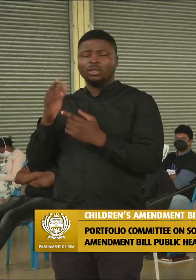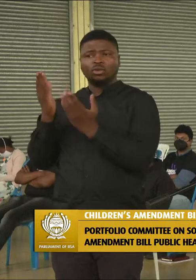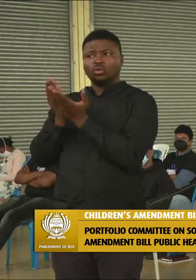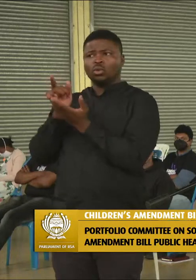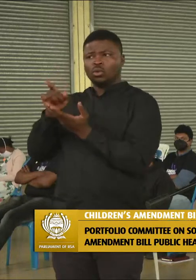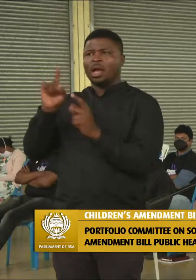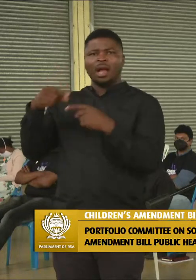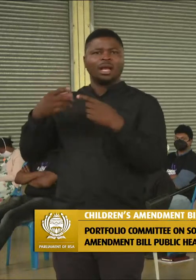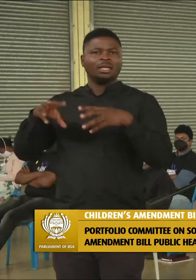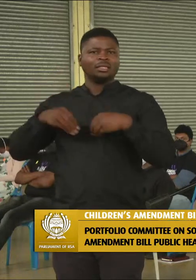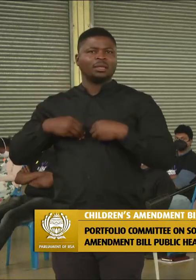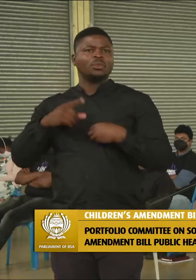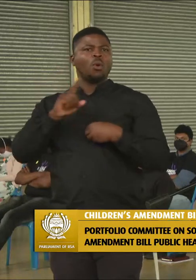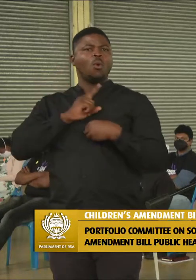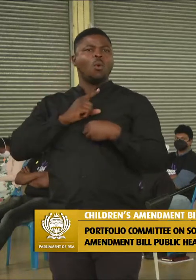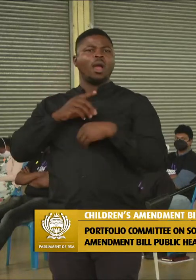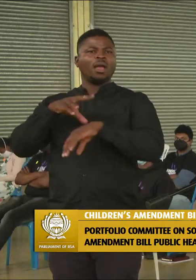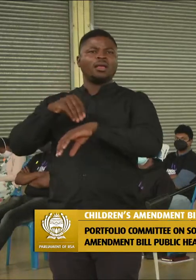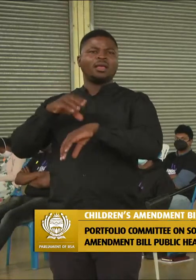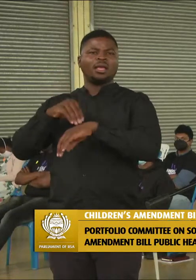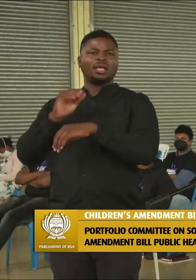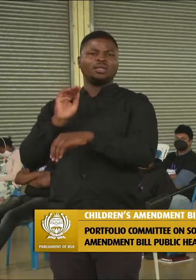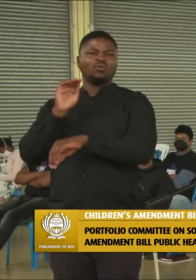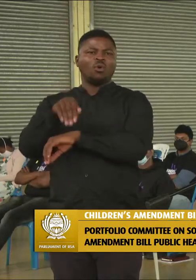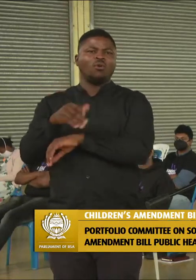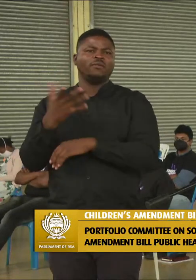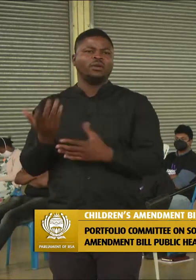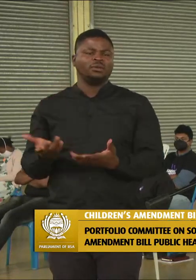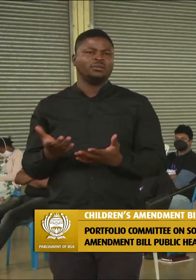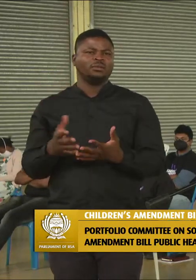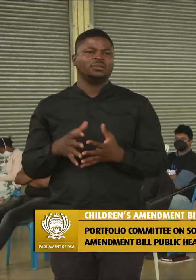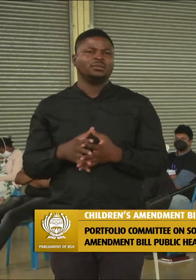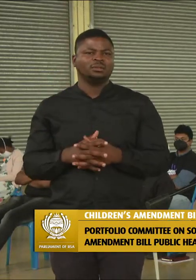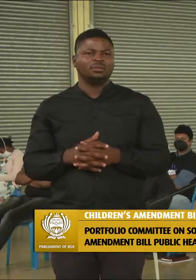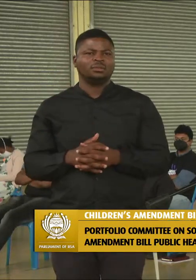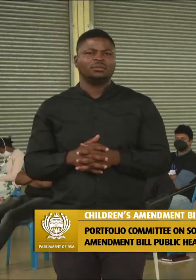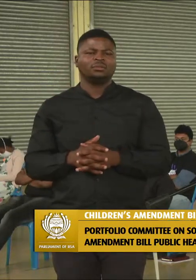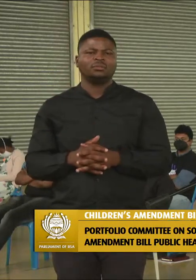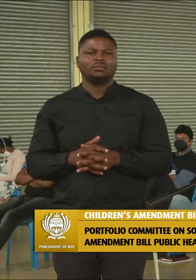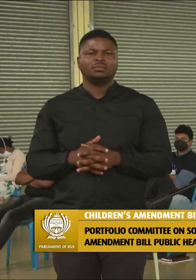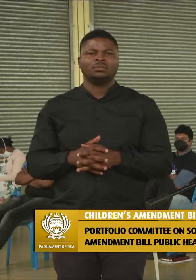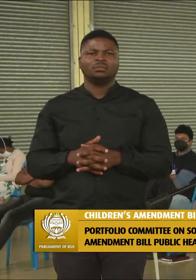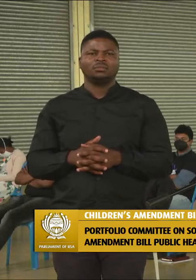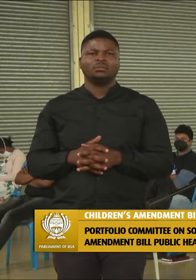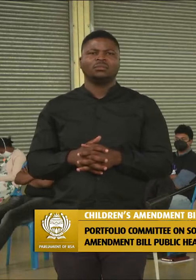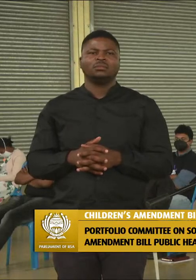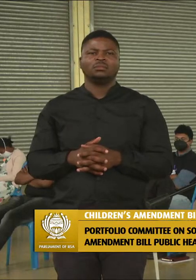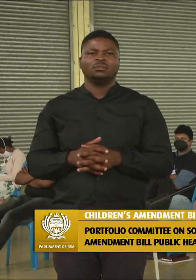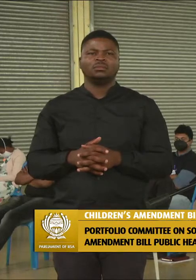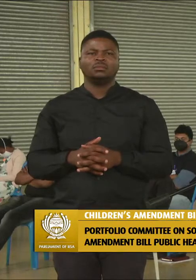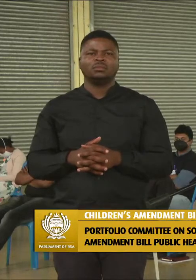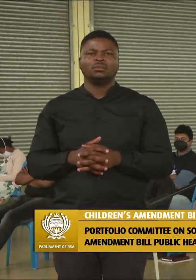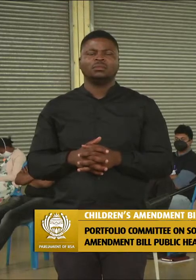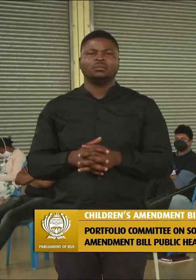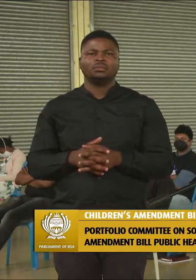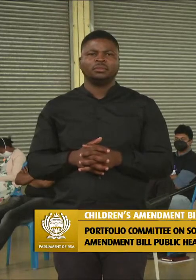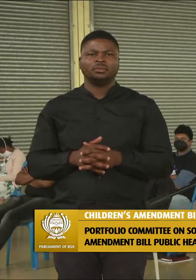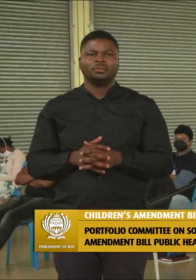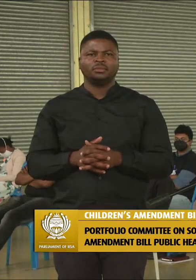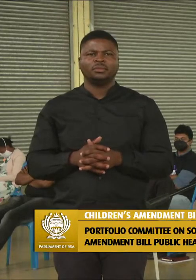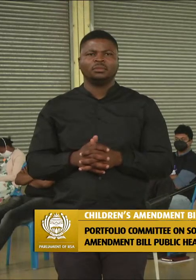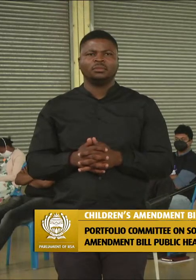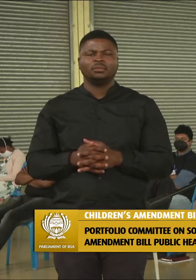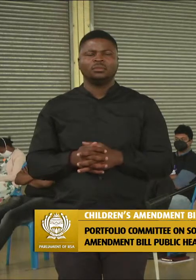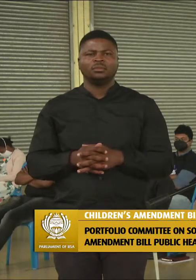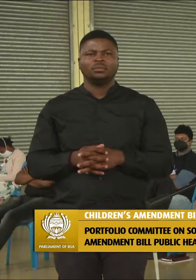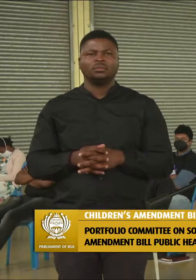isi overage. The primary problem here is the teachers. Because